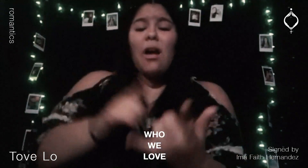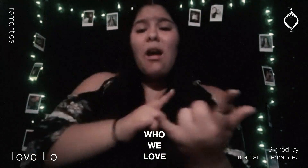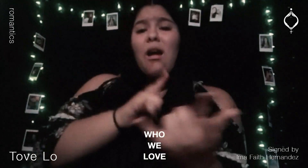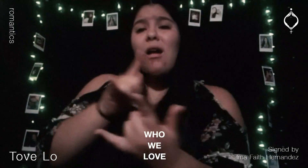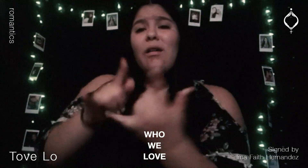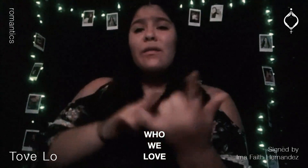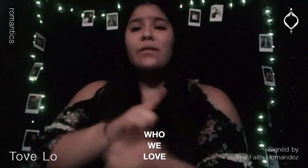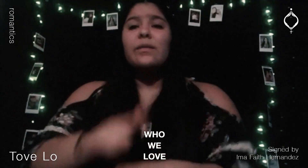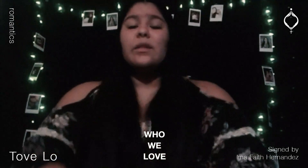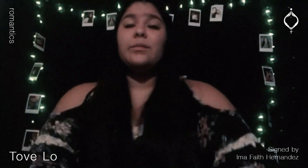we love?